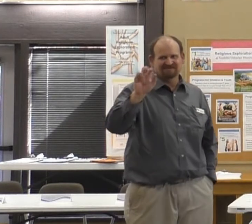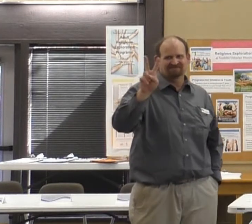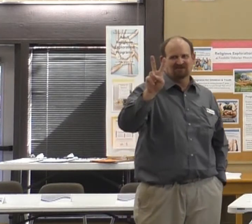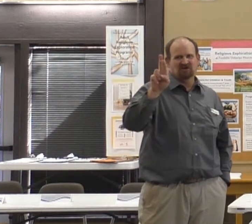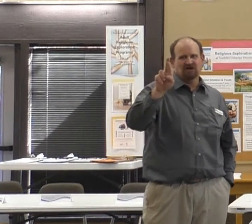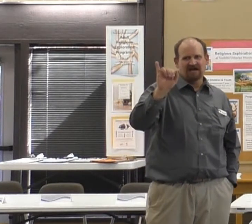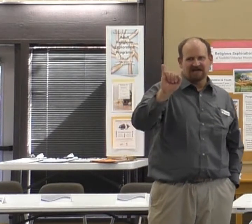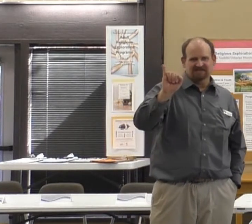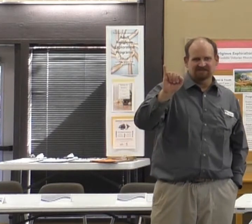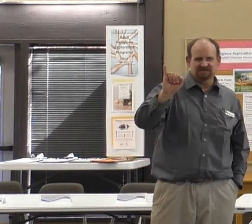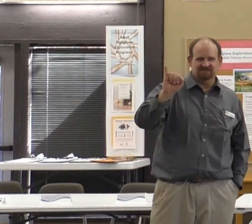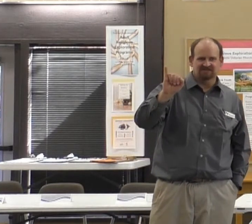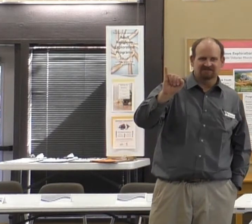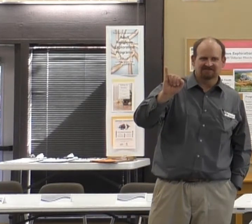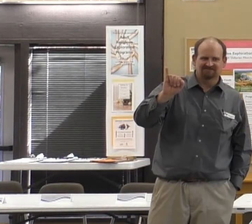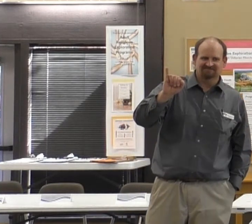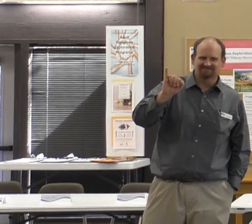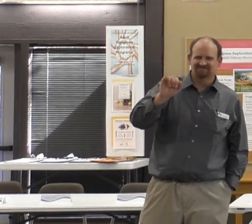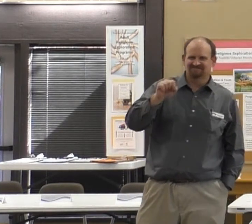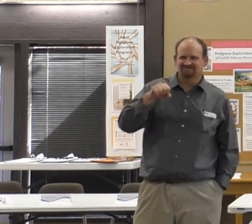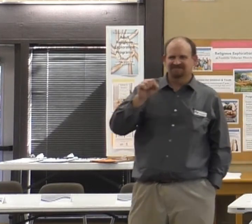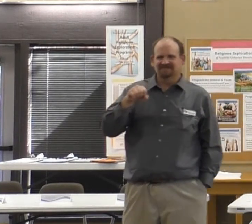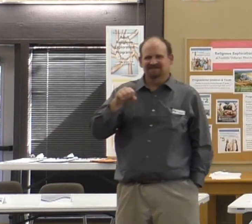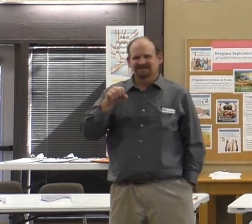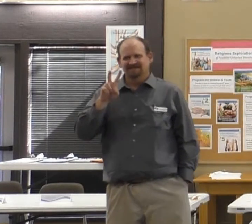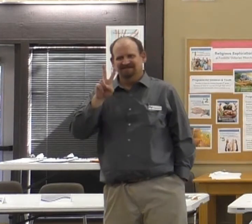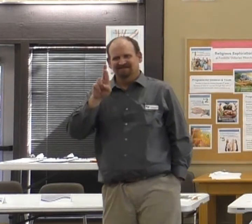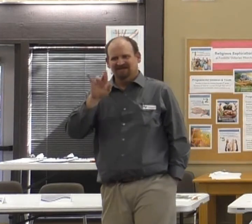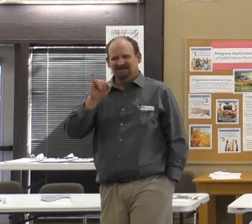That's VRI. Oh, VRI, excuse me.